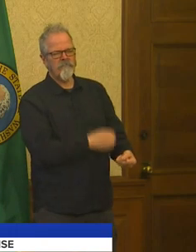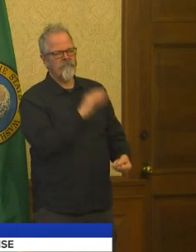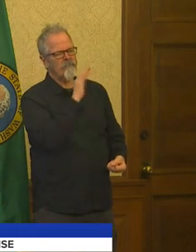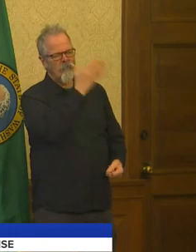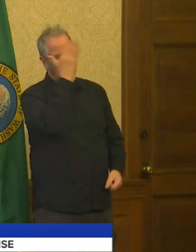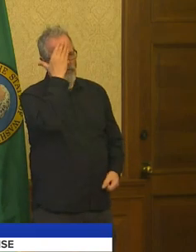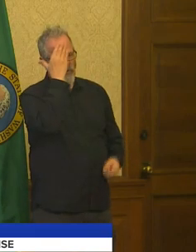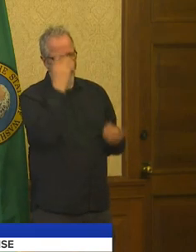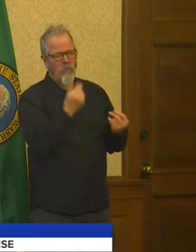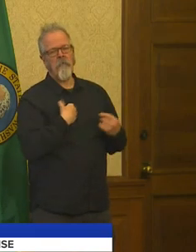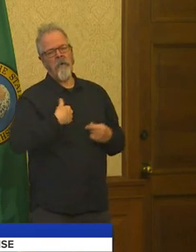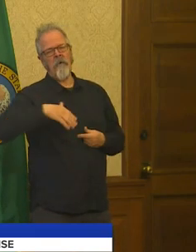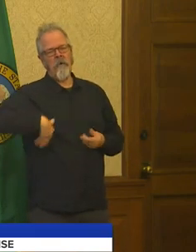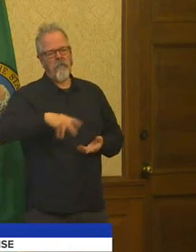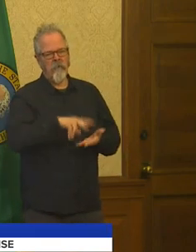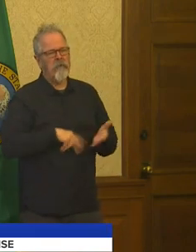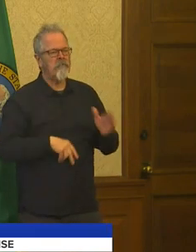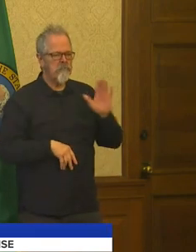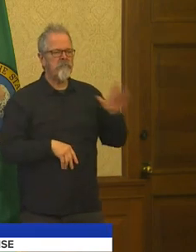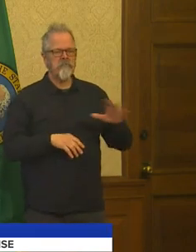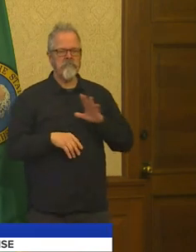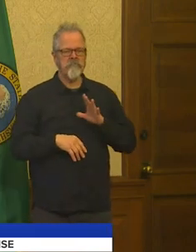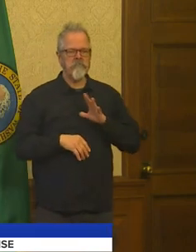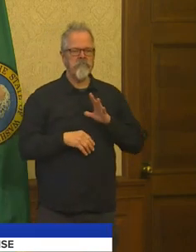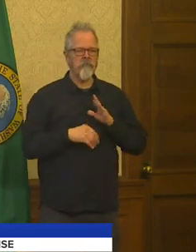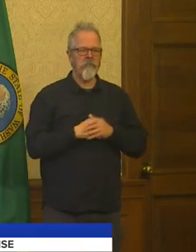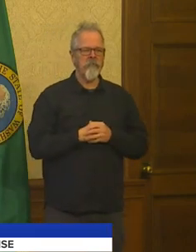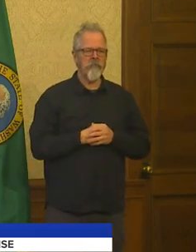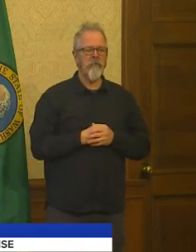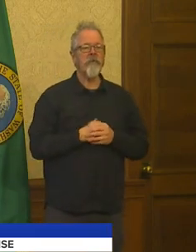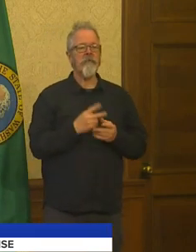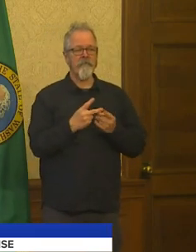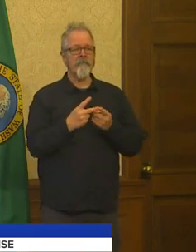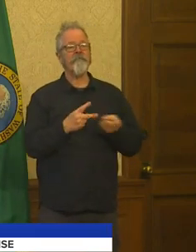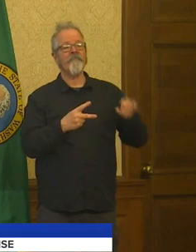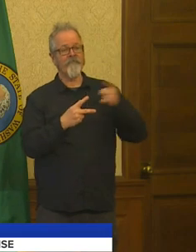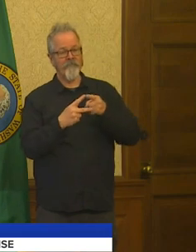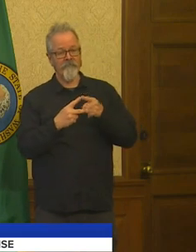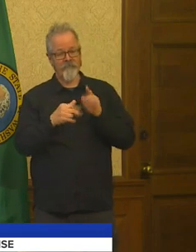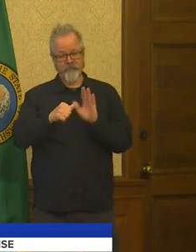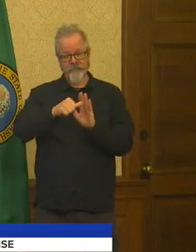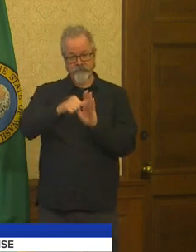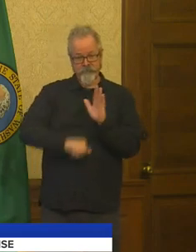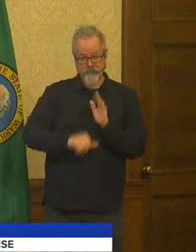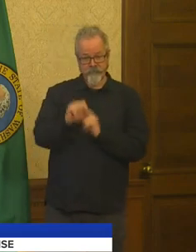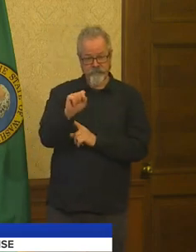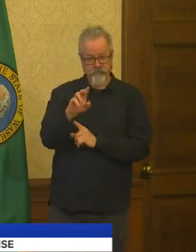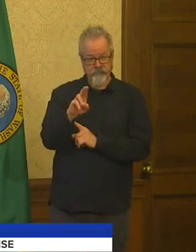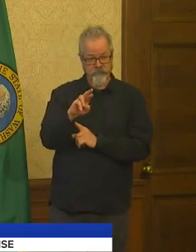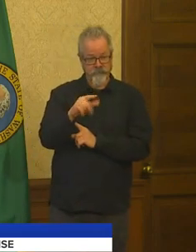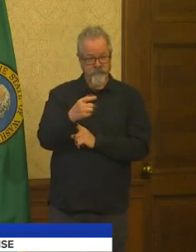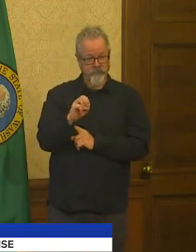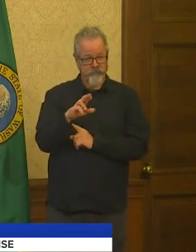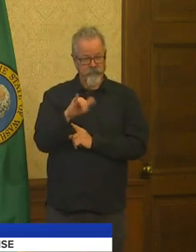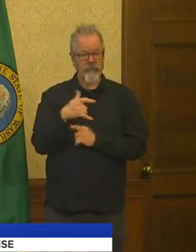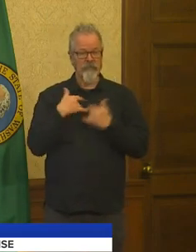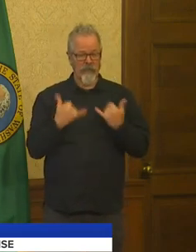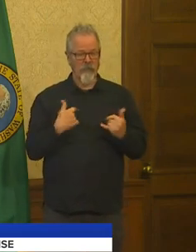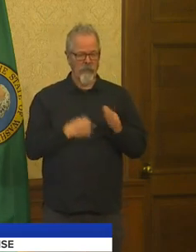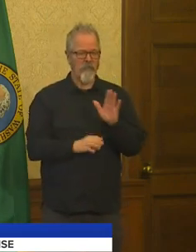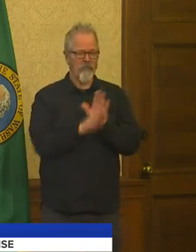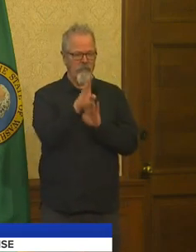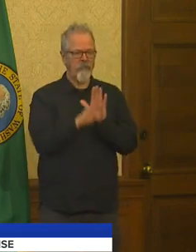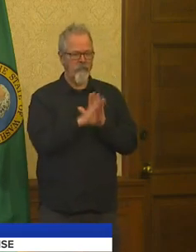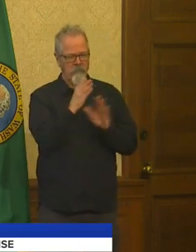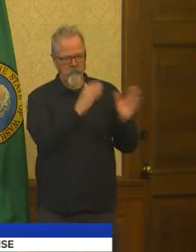elective surgeries in a way that will make sure that they do not intrude on the personal protective equipment that nurses